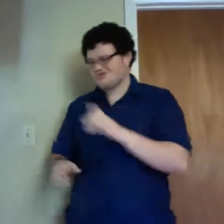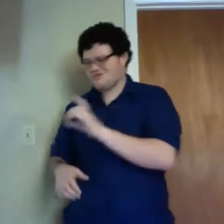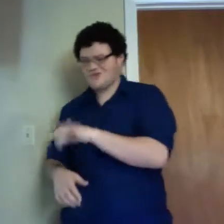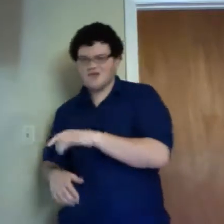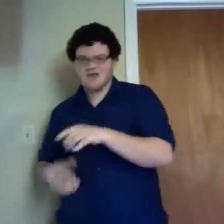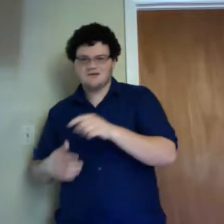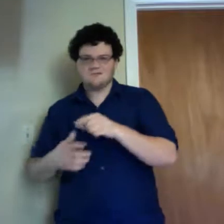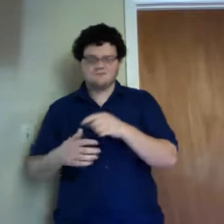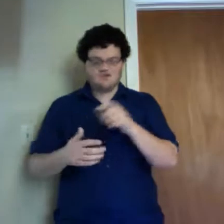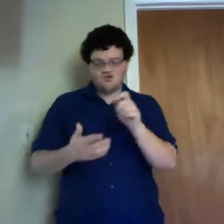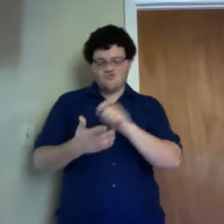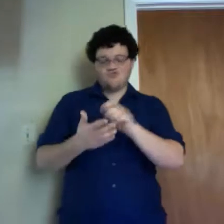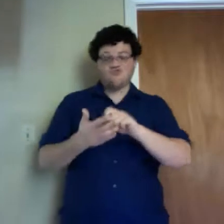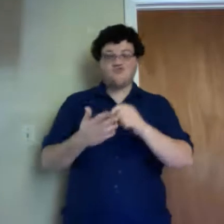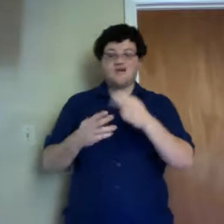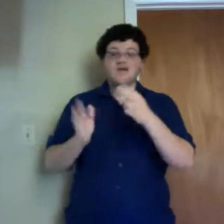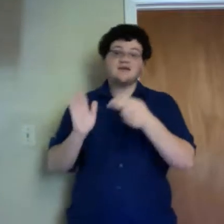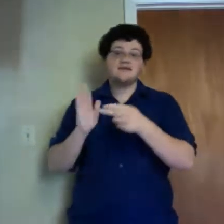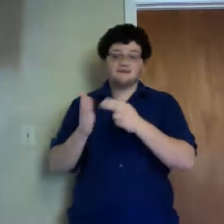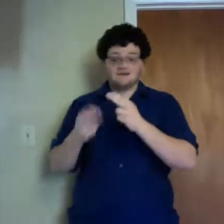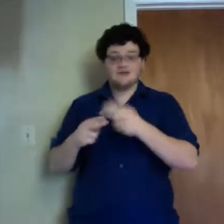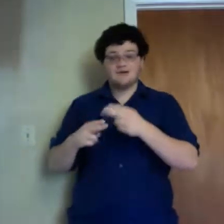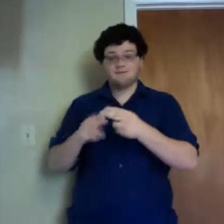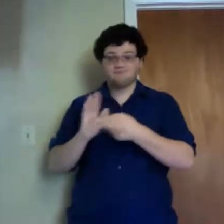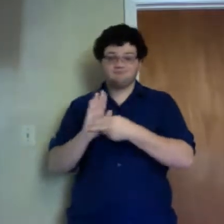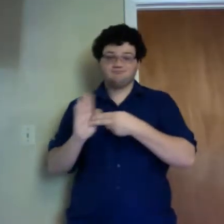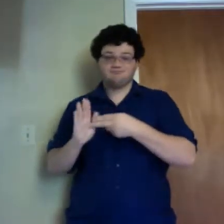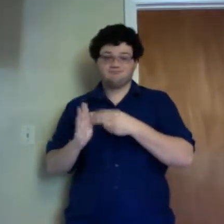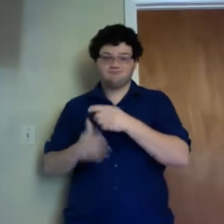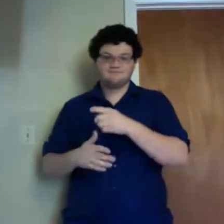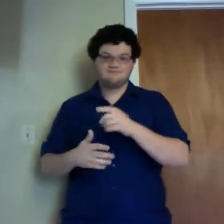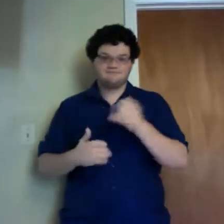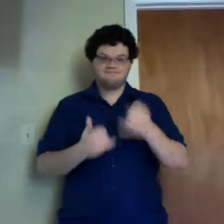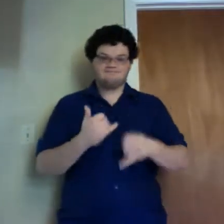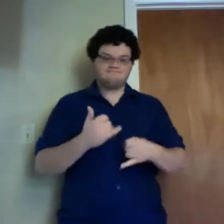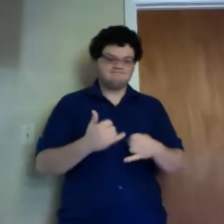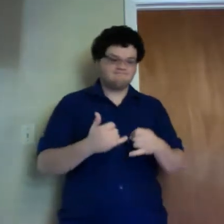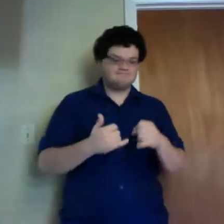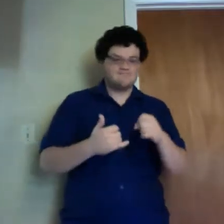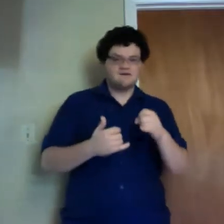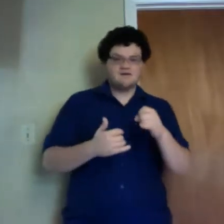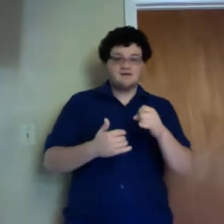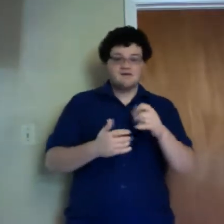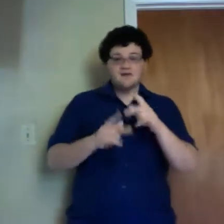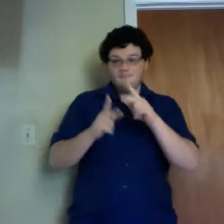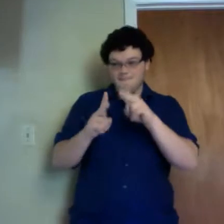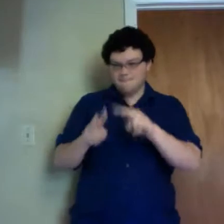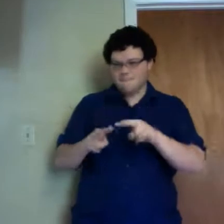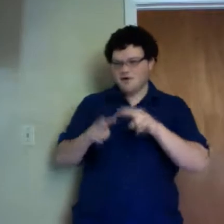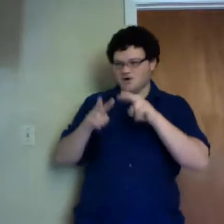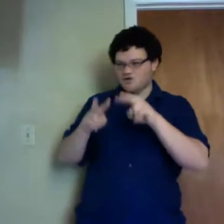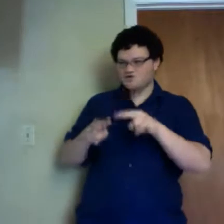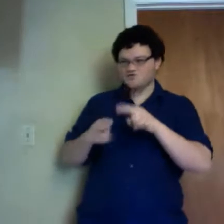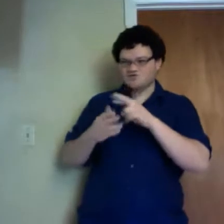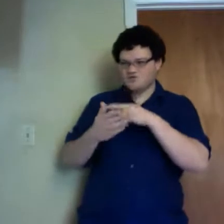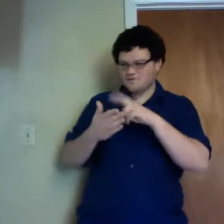for implementing the control measure. And finally, monitor and review. Make sure the activity is supervised to